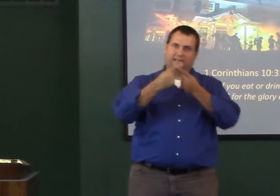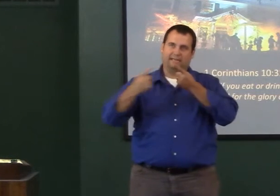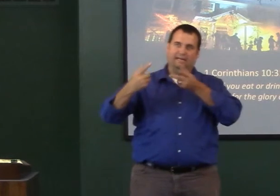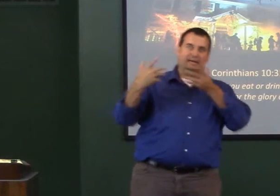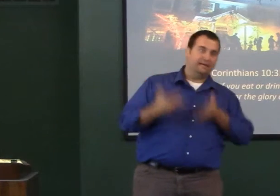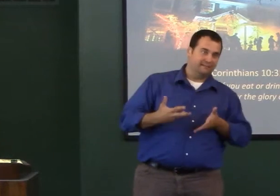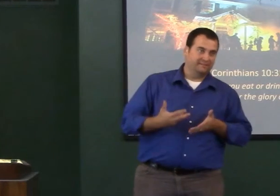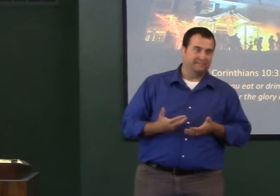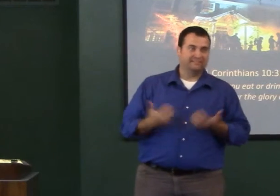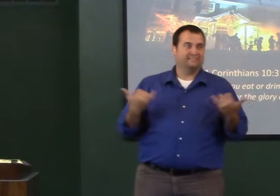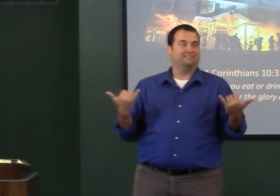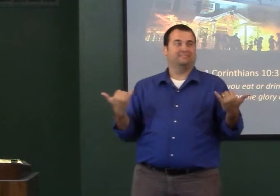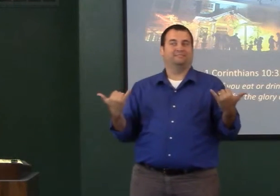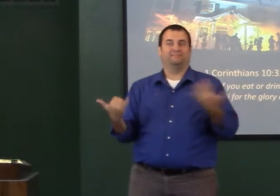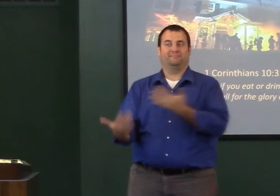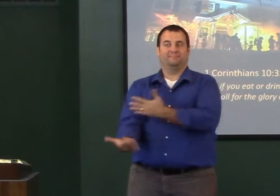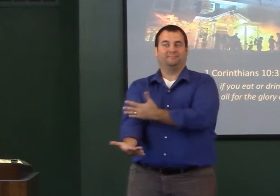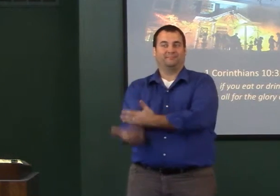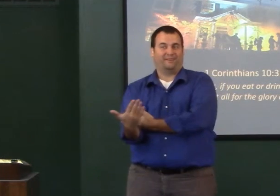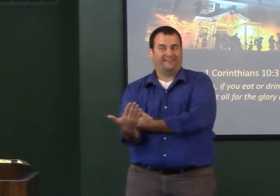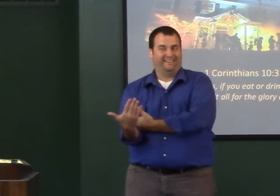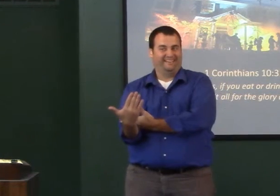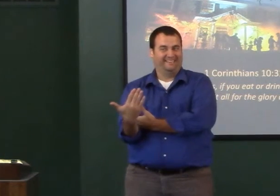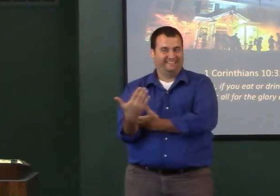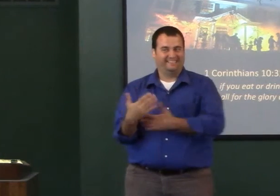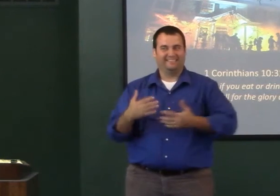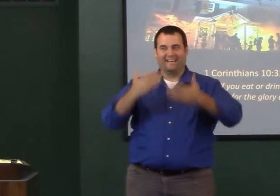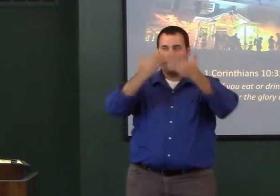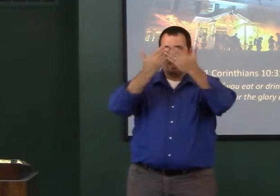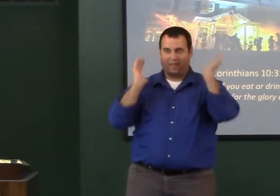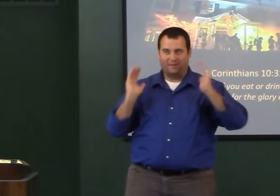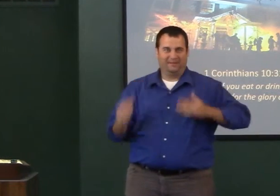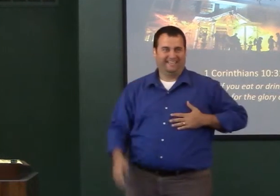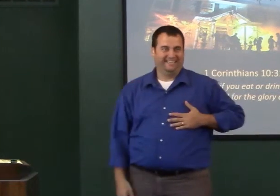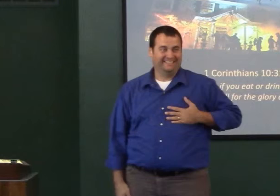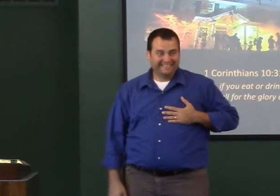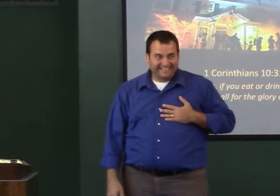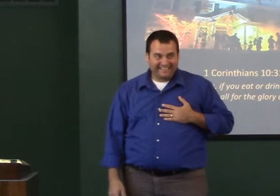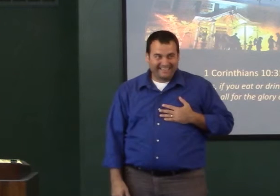to meet our worst enemy. Now, this morning, Halloween!